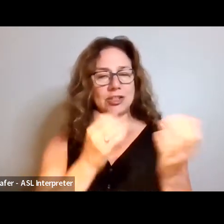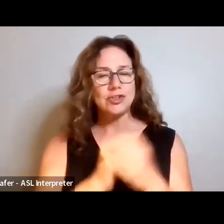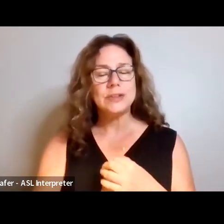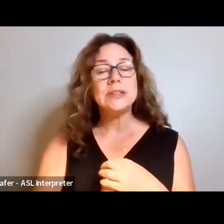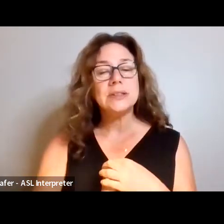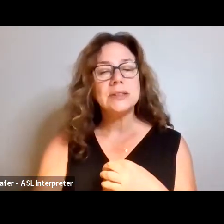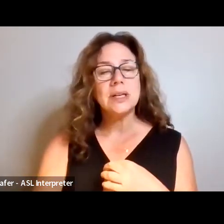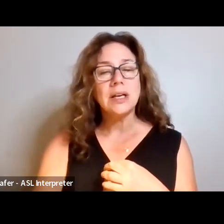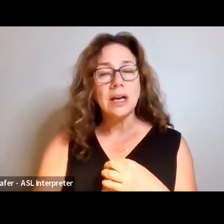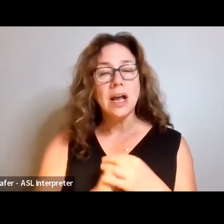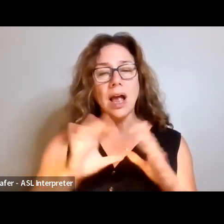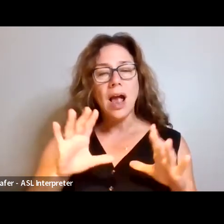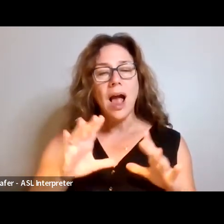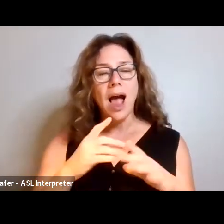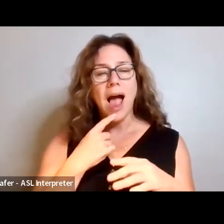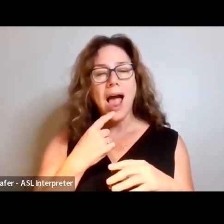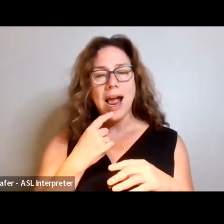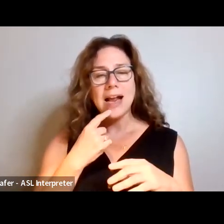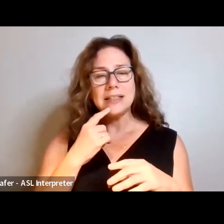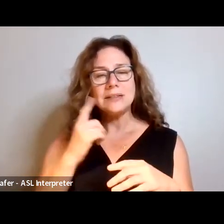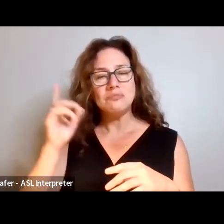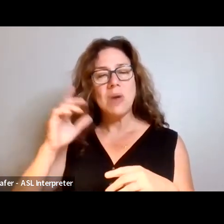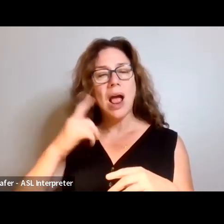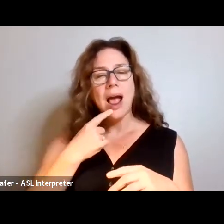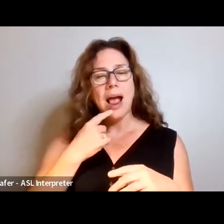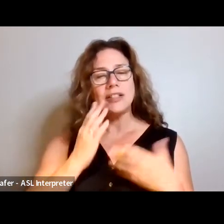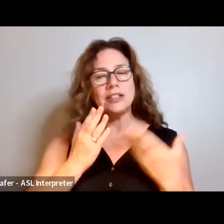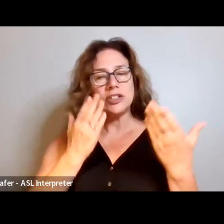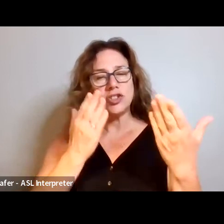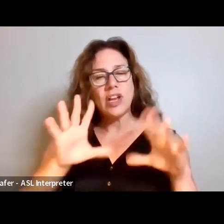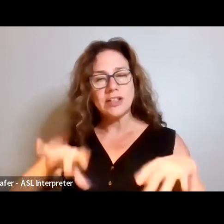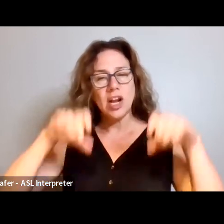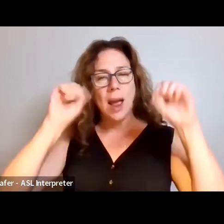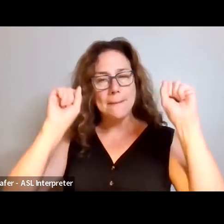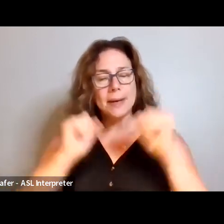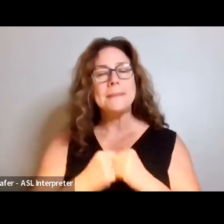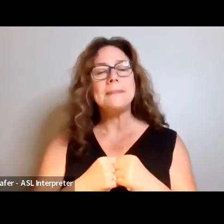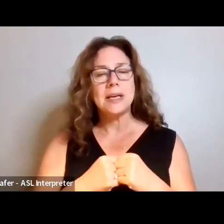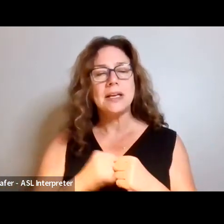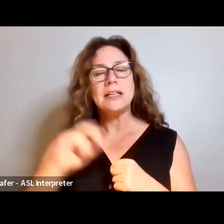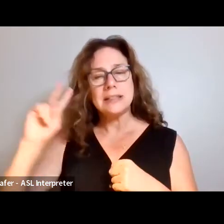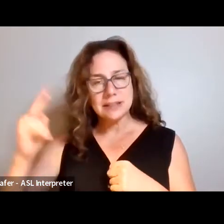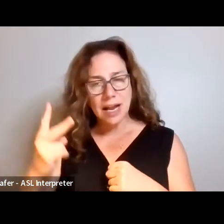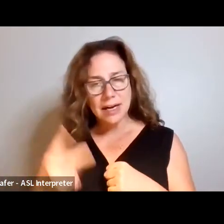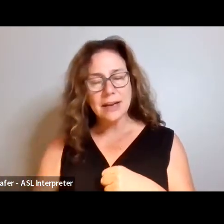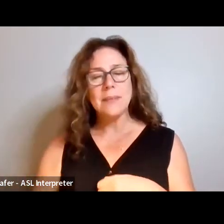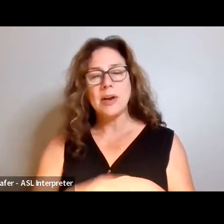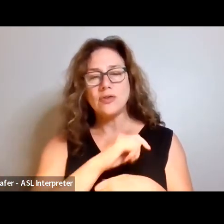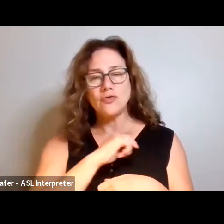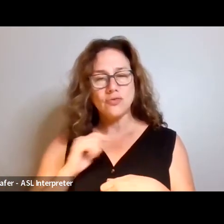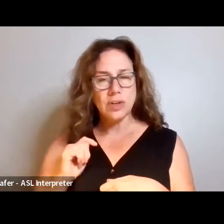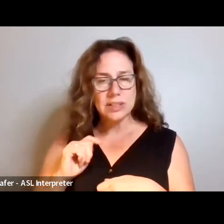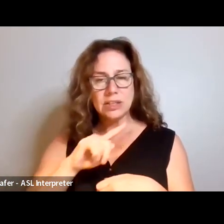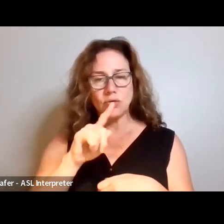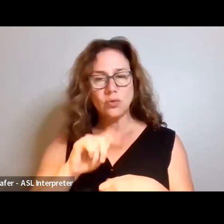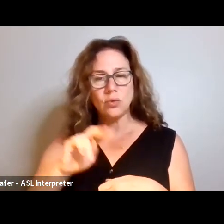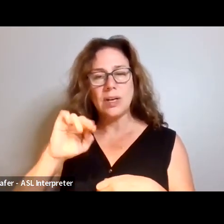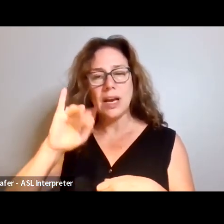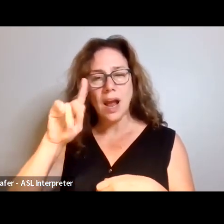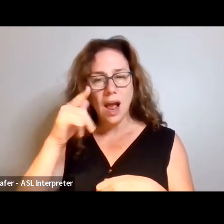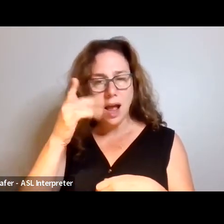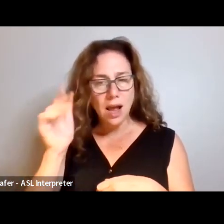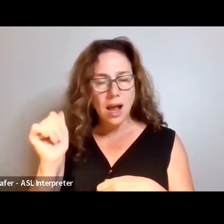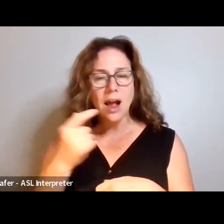Move adoption. Okay, motion for adoption by trustee Griffin, Second. second by trustee Andrade Zuniga. All those in favor, please say aye.